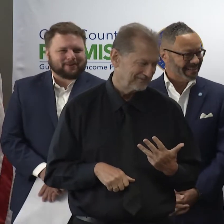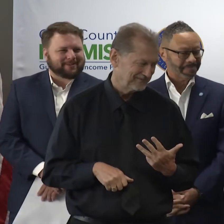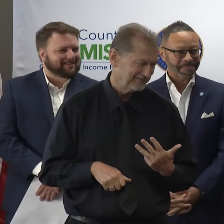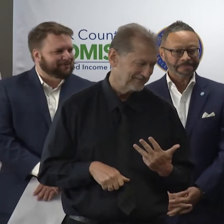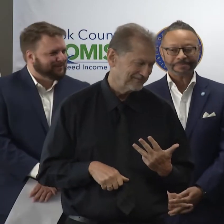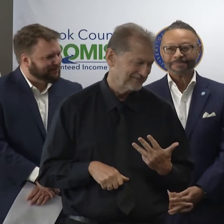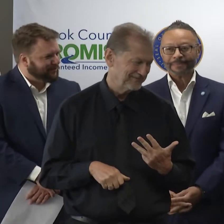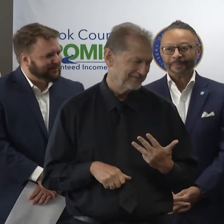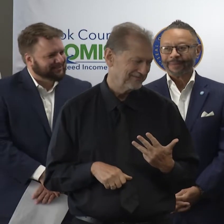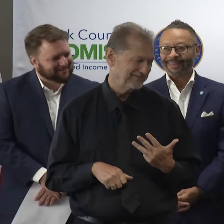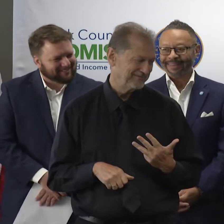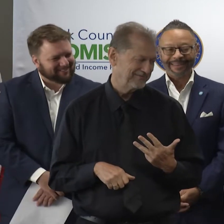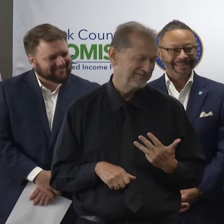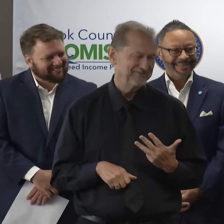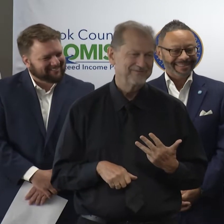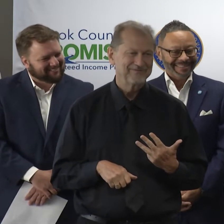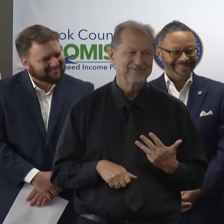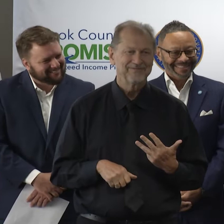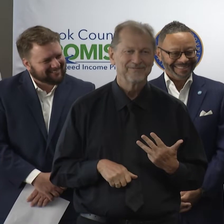madam.